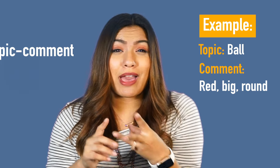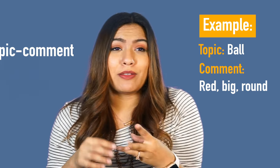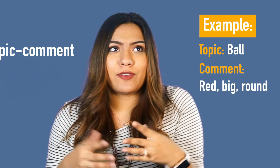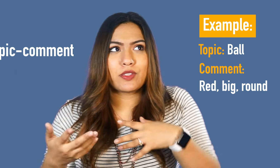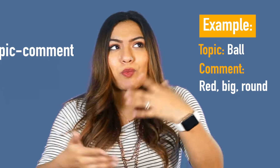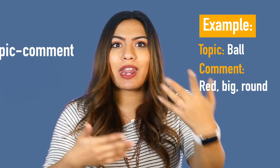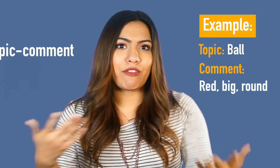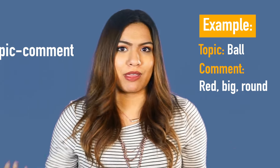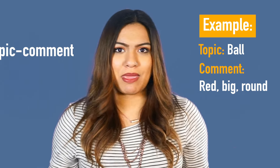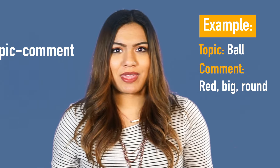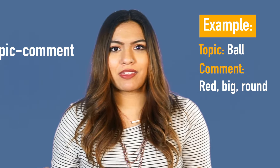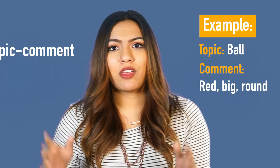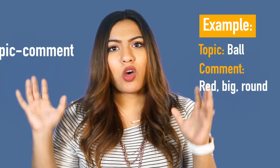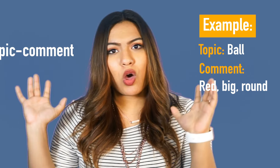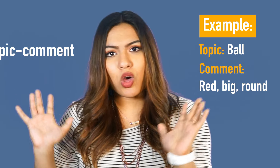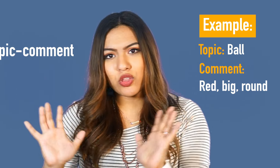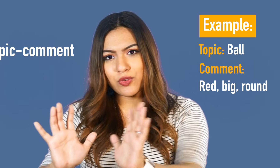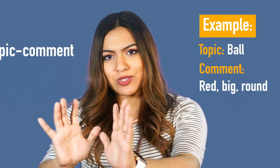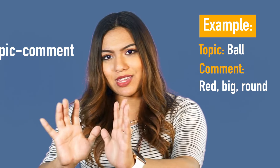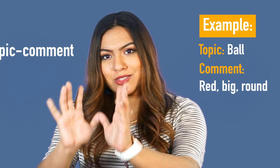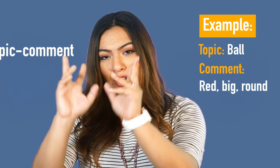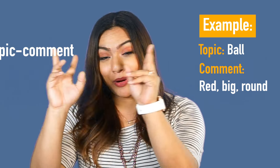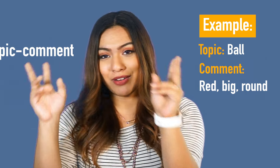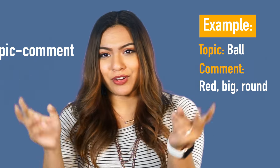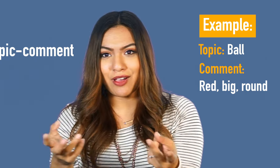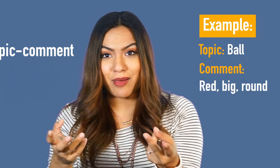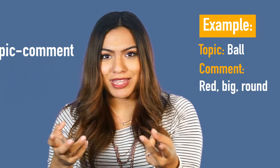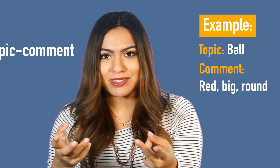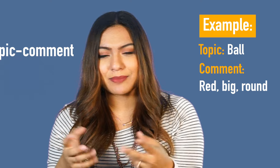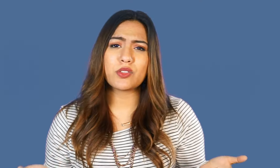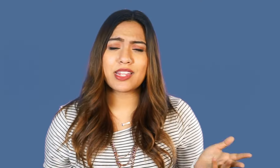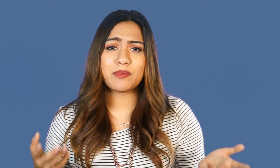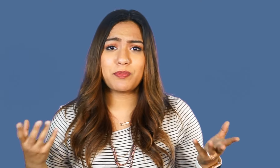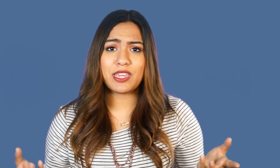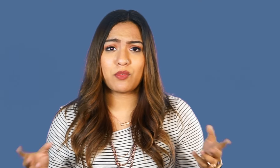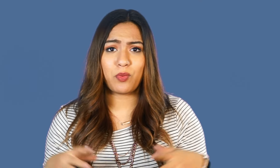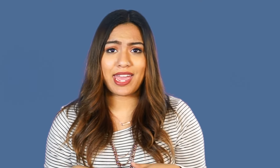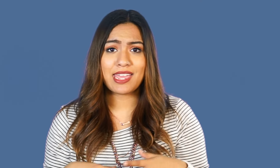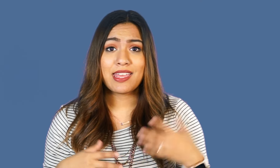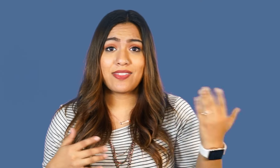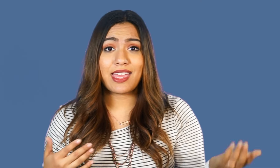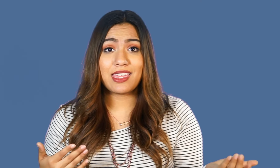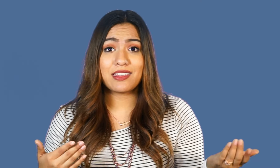it feels, whatever it may be. All those things are part of your comment. So that's a big way that